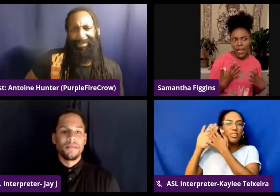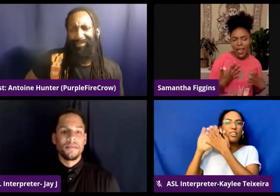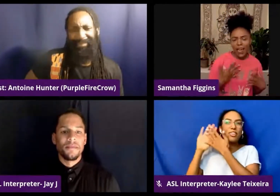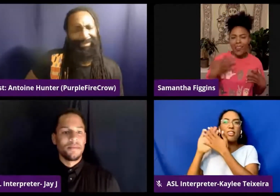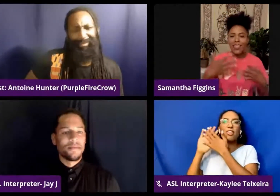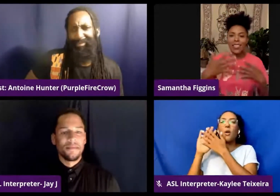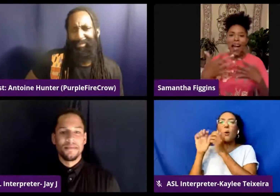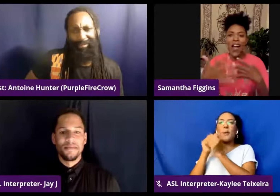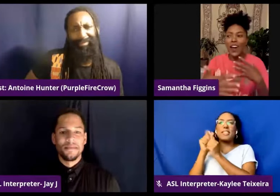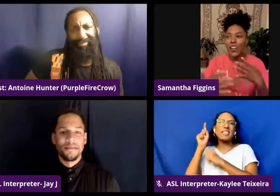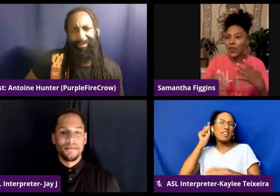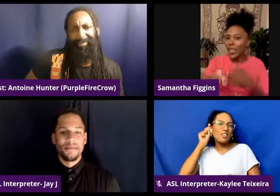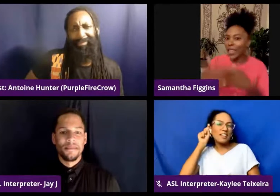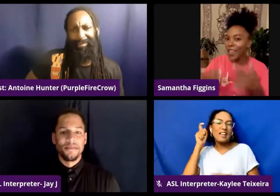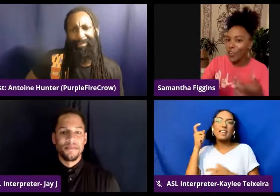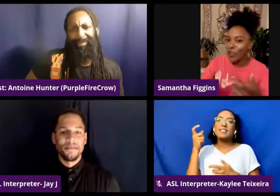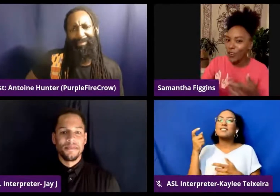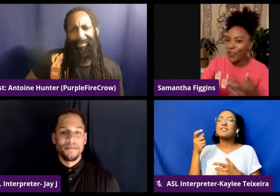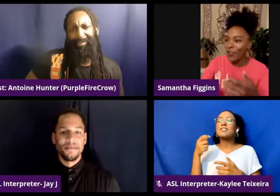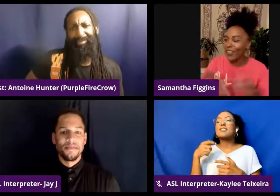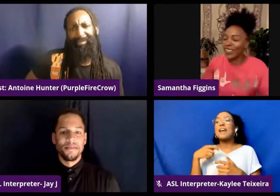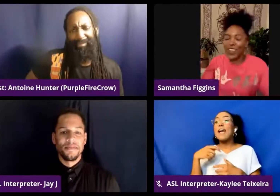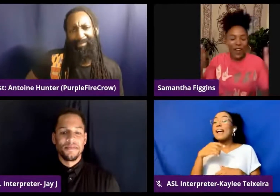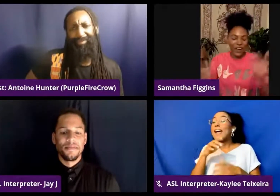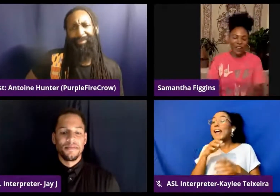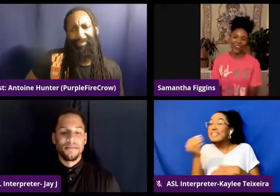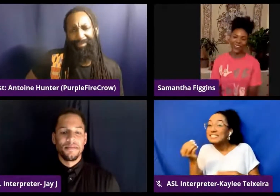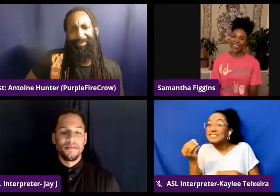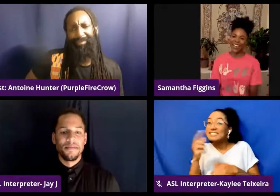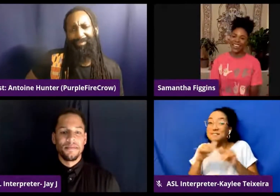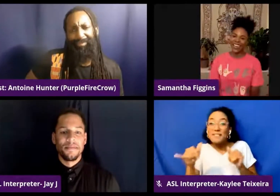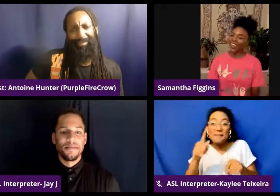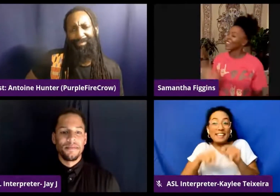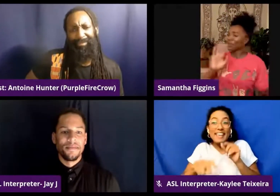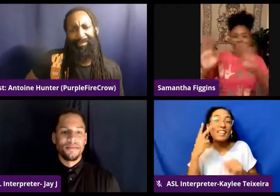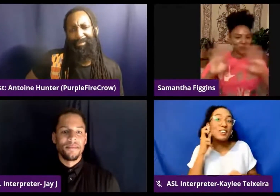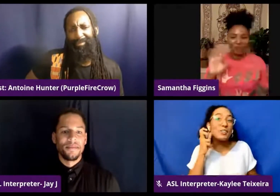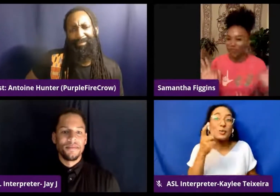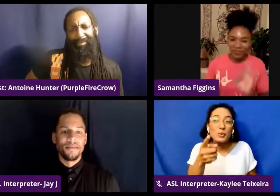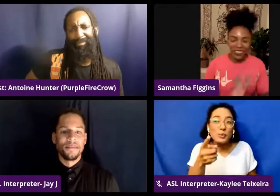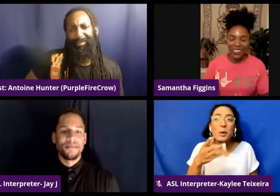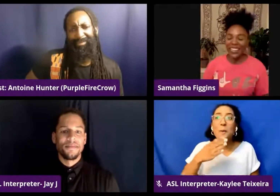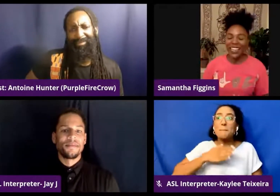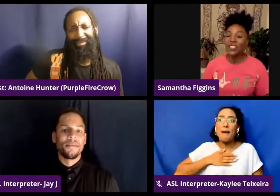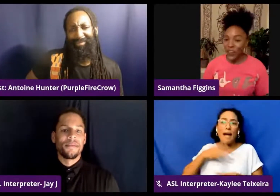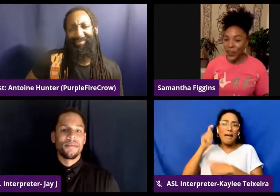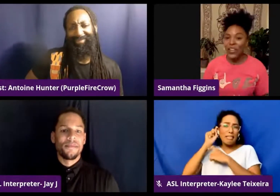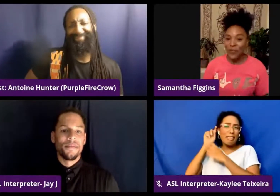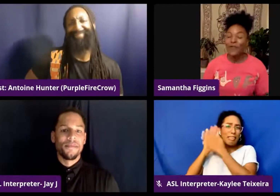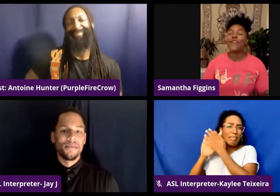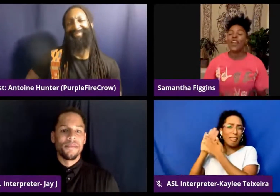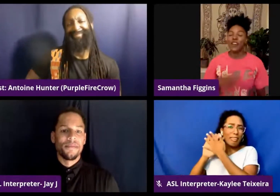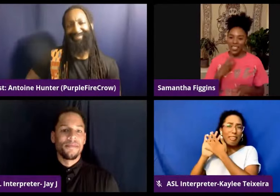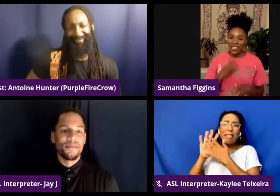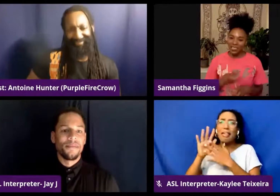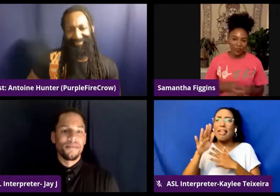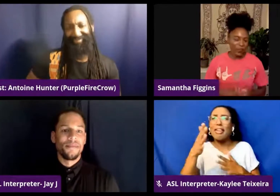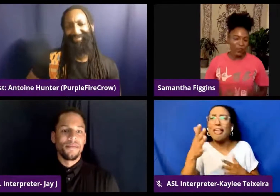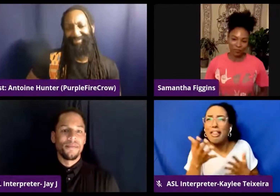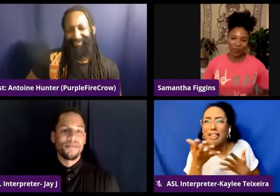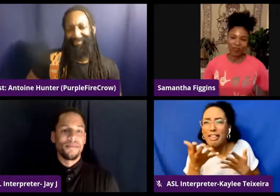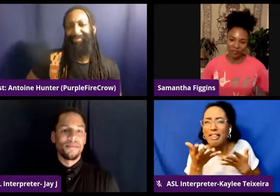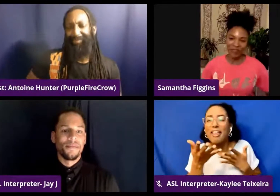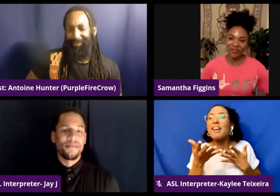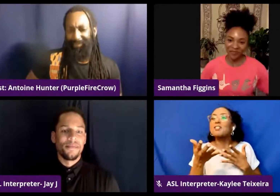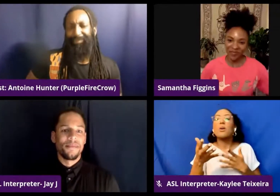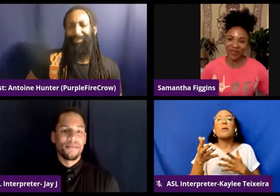me. And then I also can't hear you. So, yeah, it's very, very